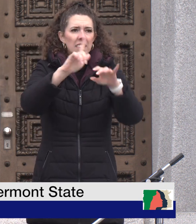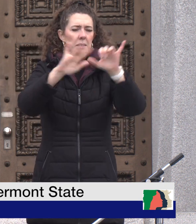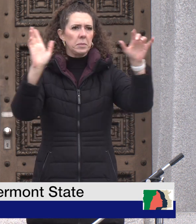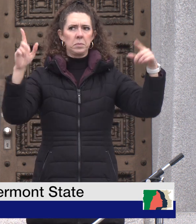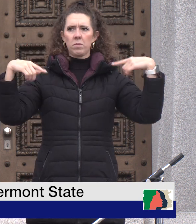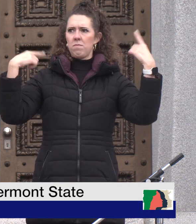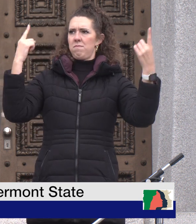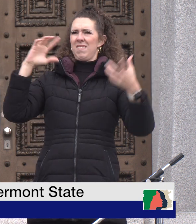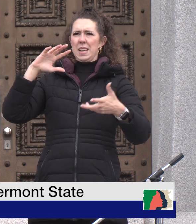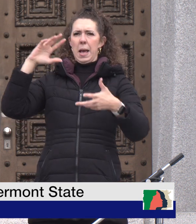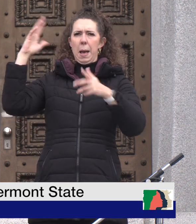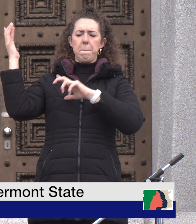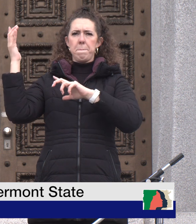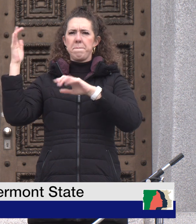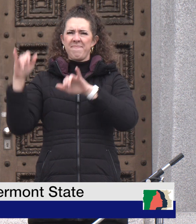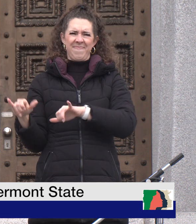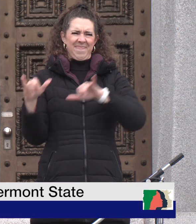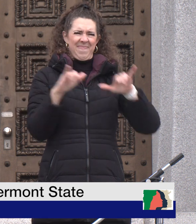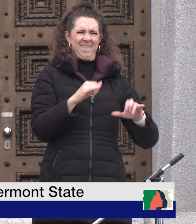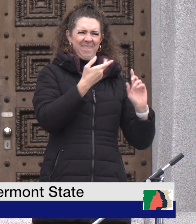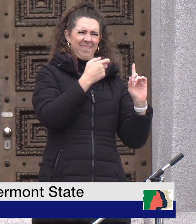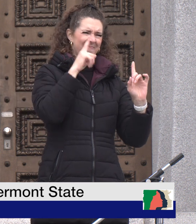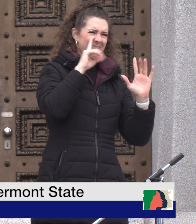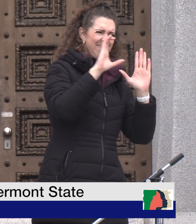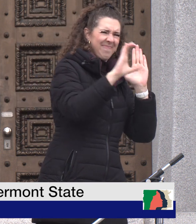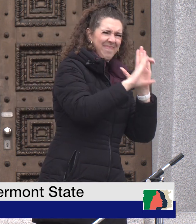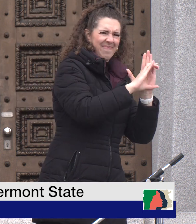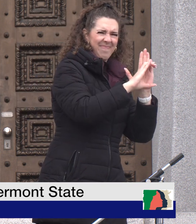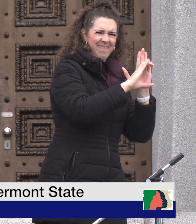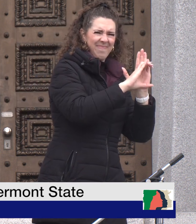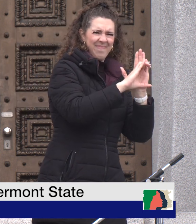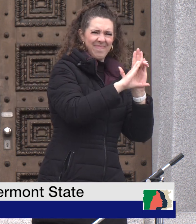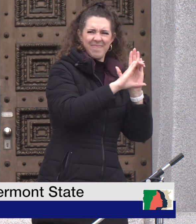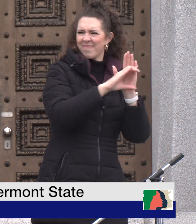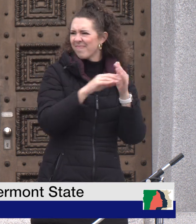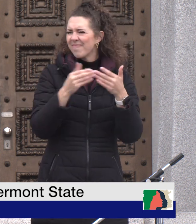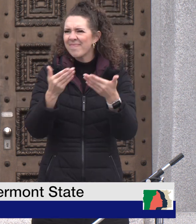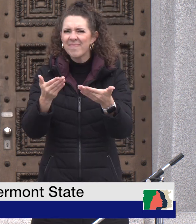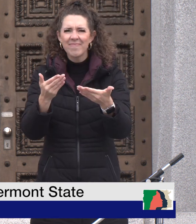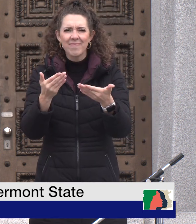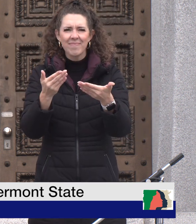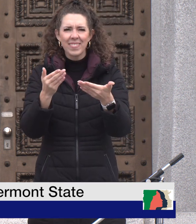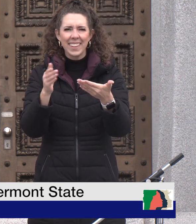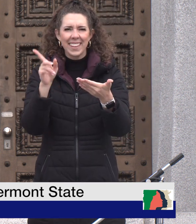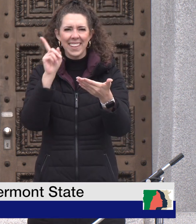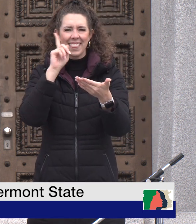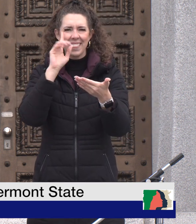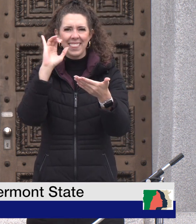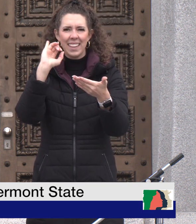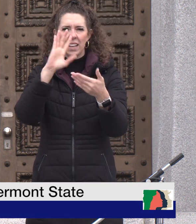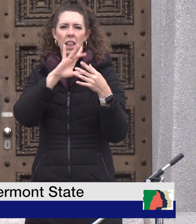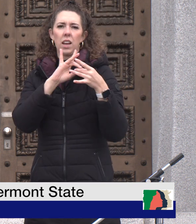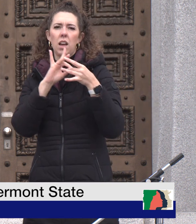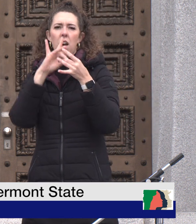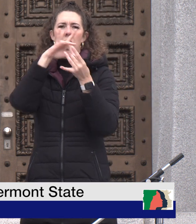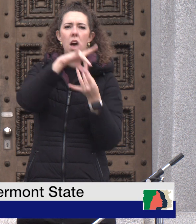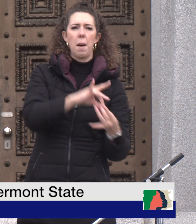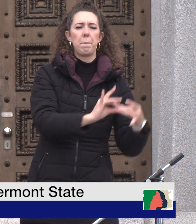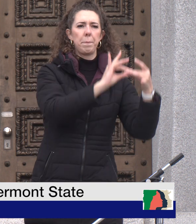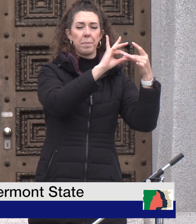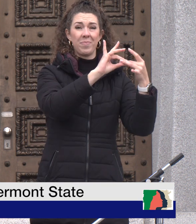any image of hell around a divine center, like a drain to the other side of